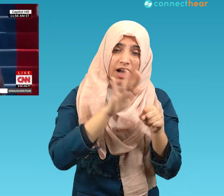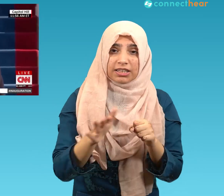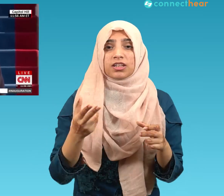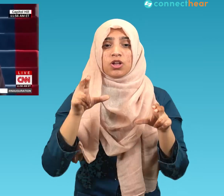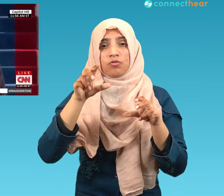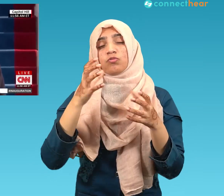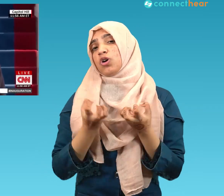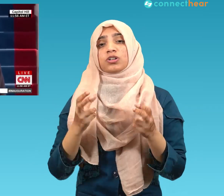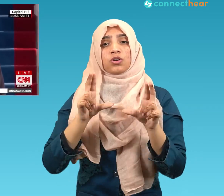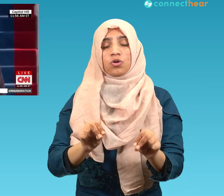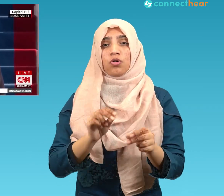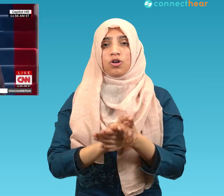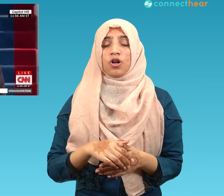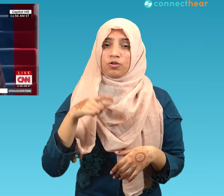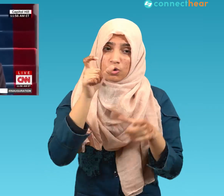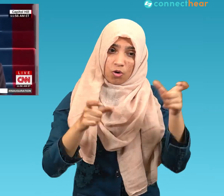confront and we will defeat.